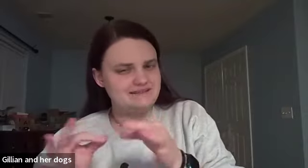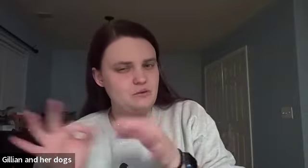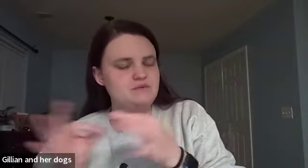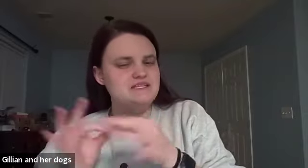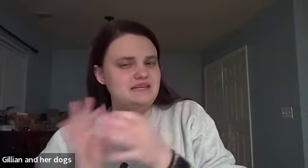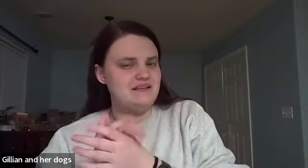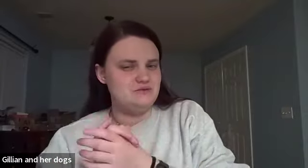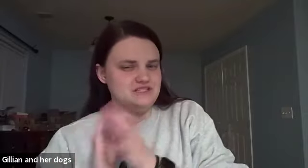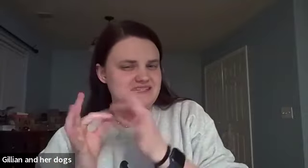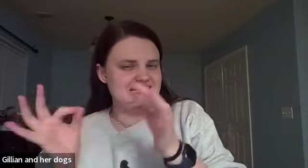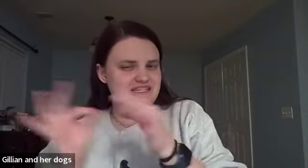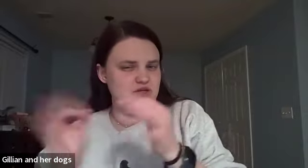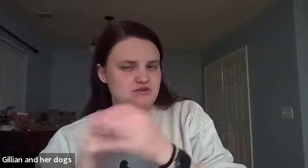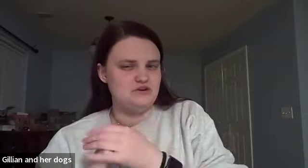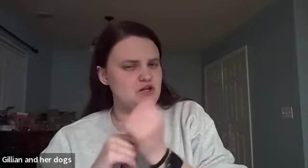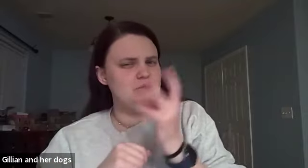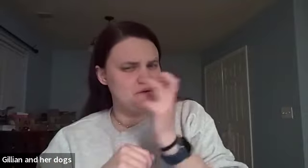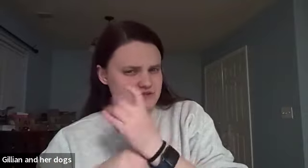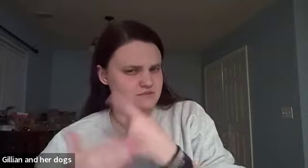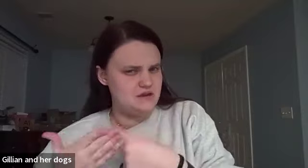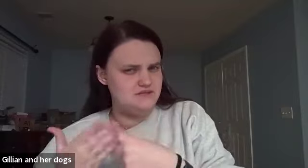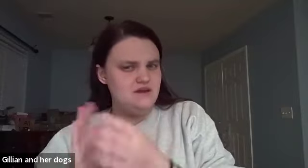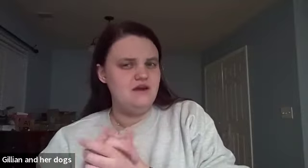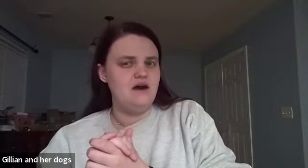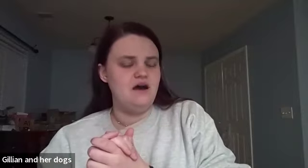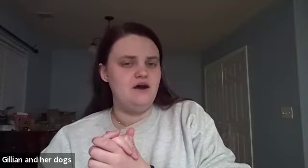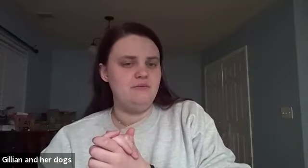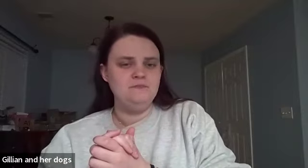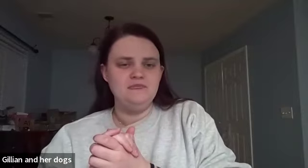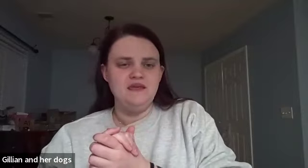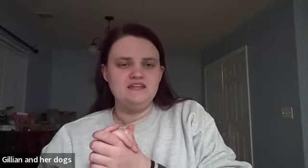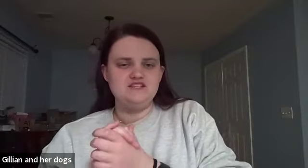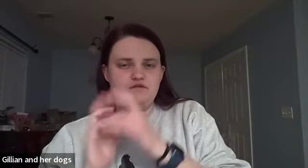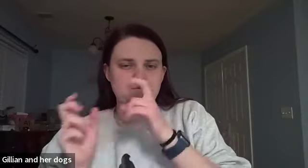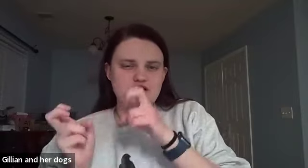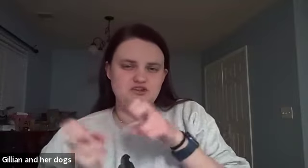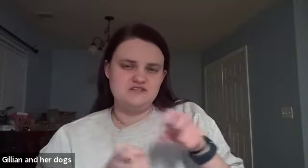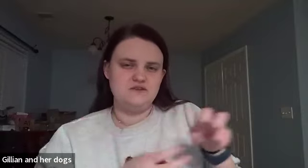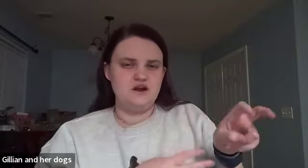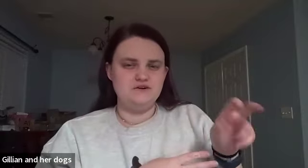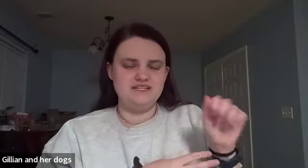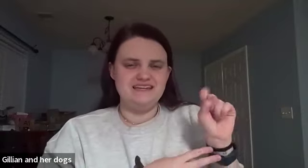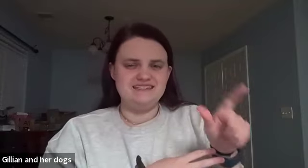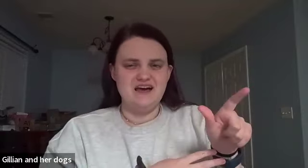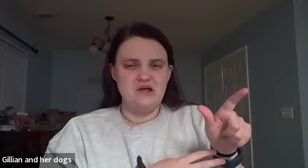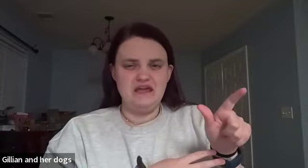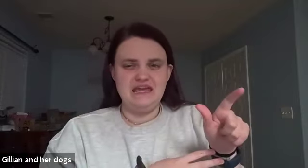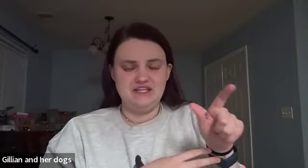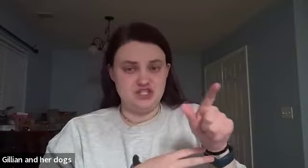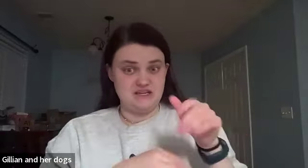the way we speak languages, the sentences we use are a little bit weird sometimes. And so if you were to transfer that over to ASL in just